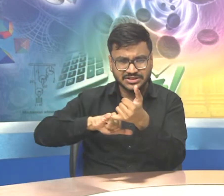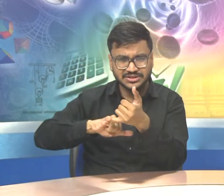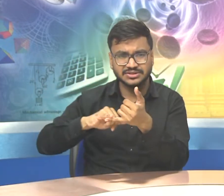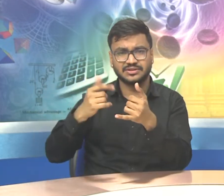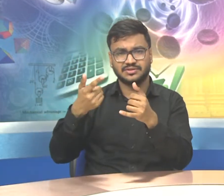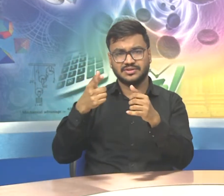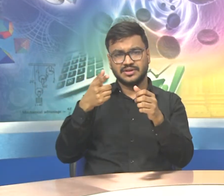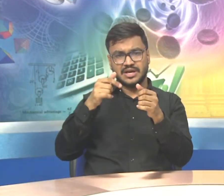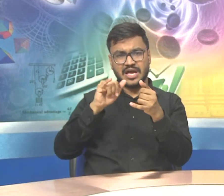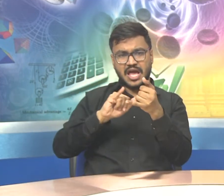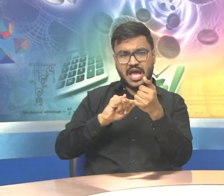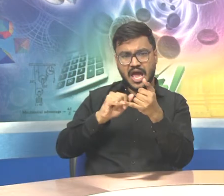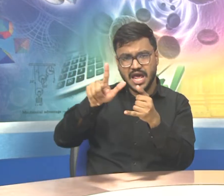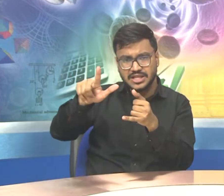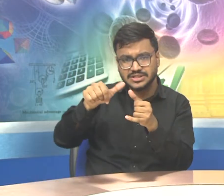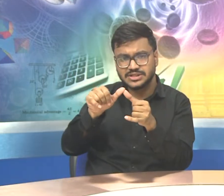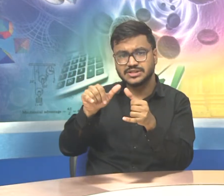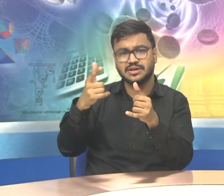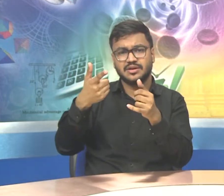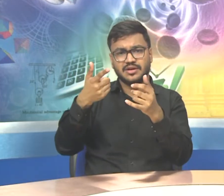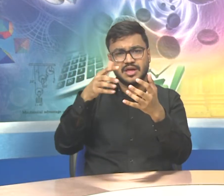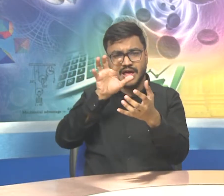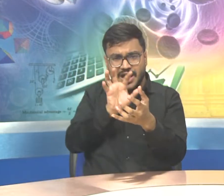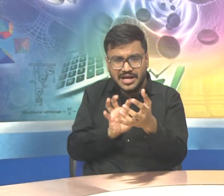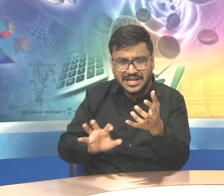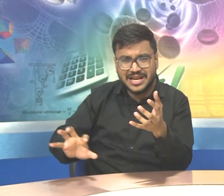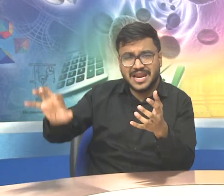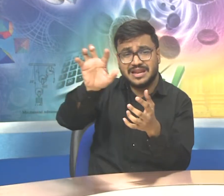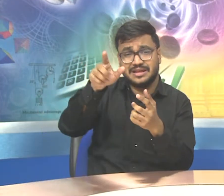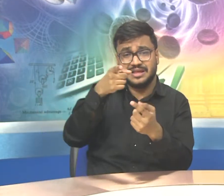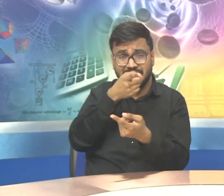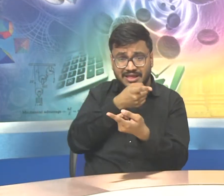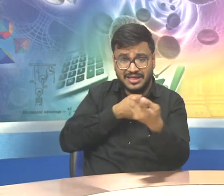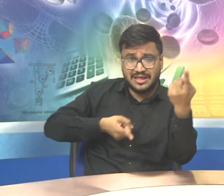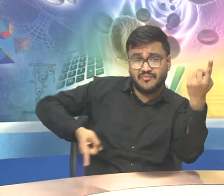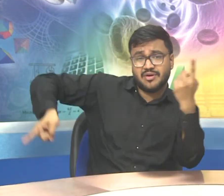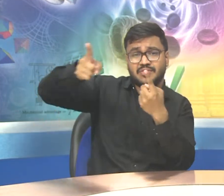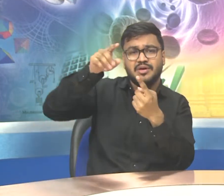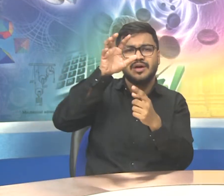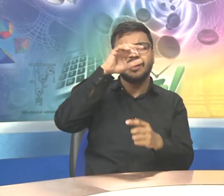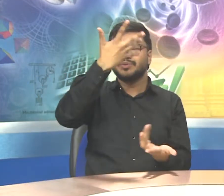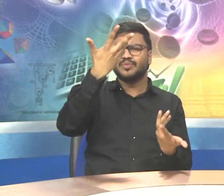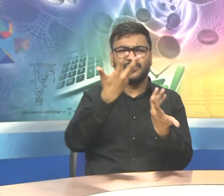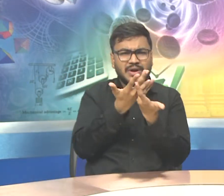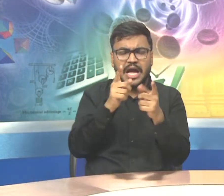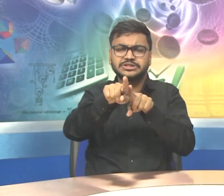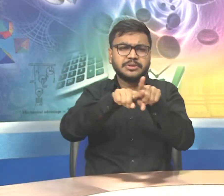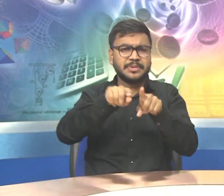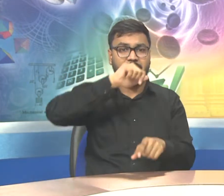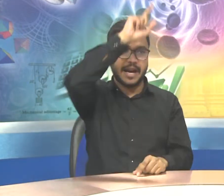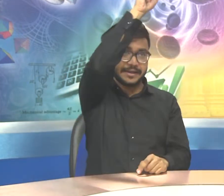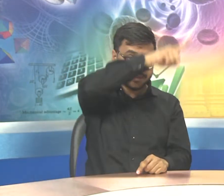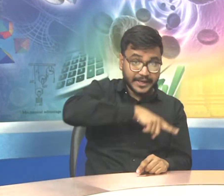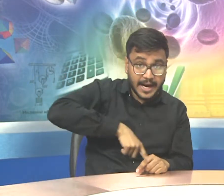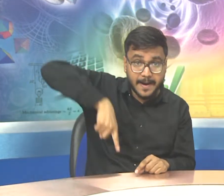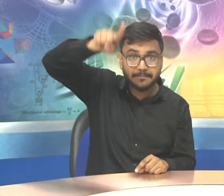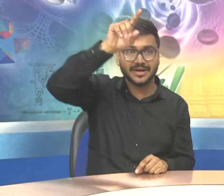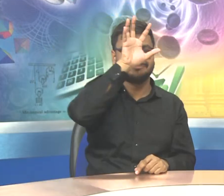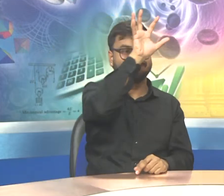The value of vote of each member of Legislative Assembly of a state